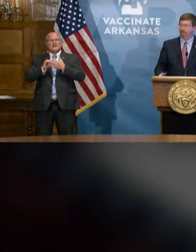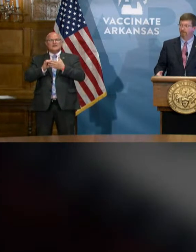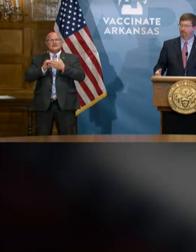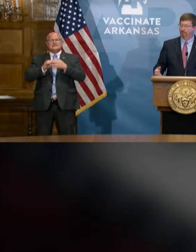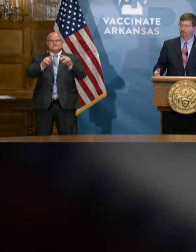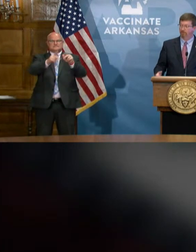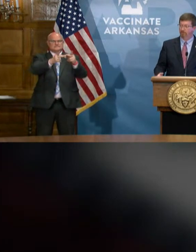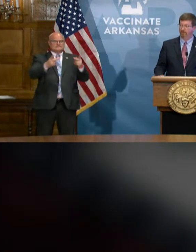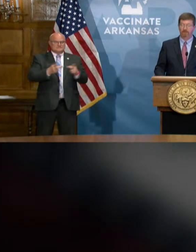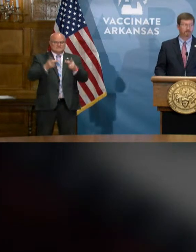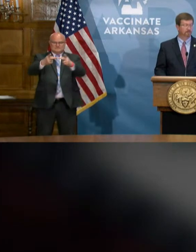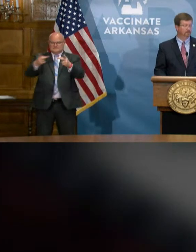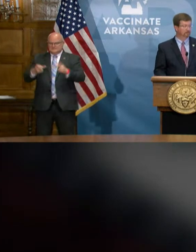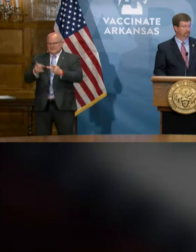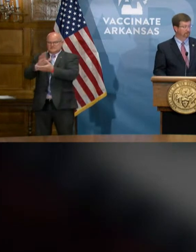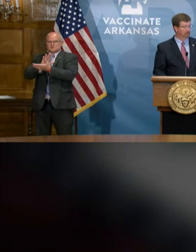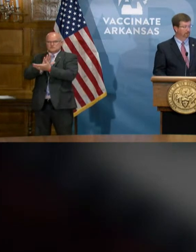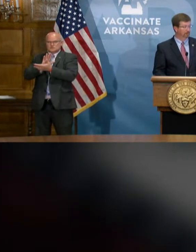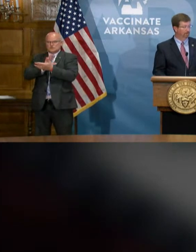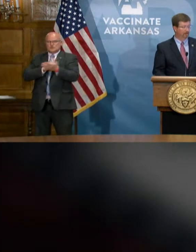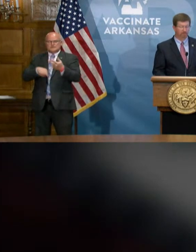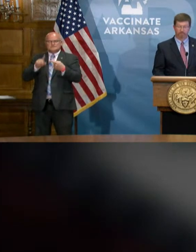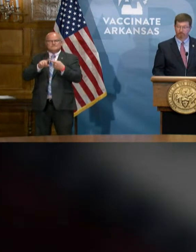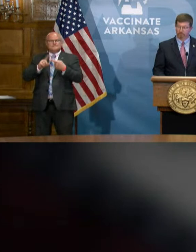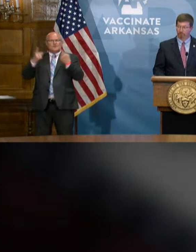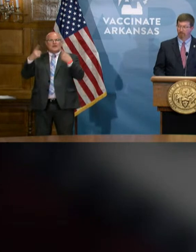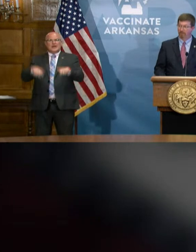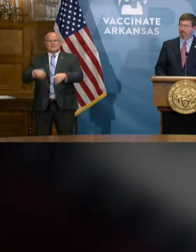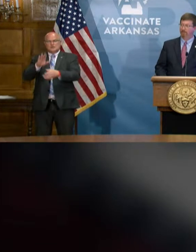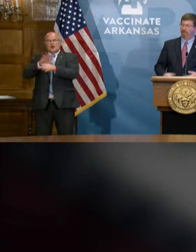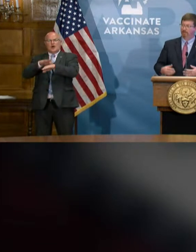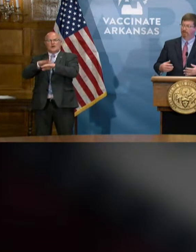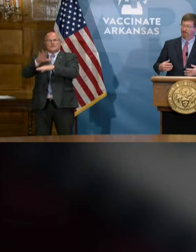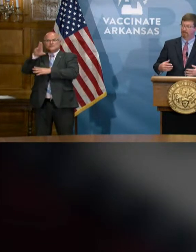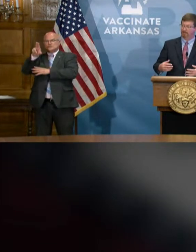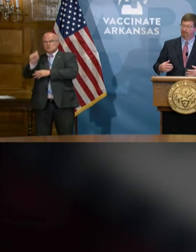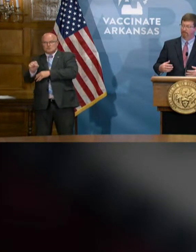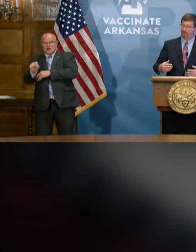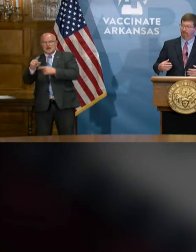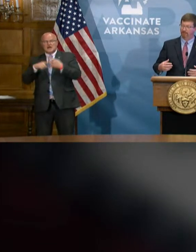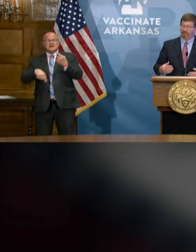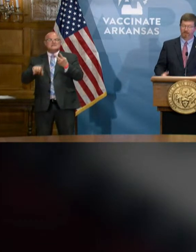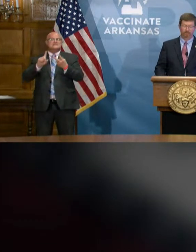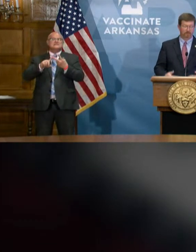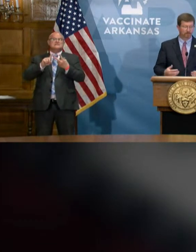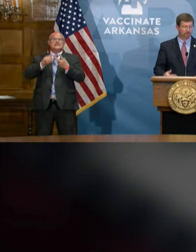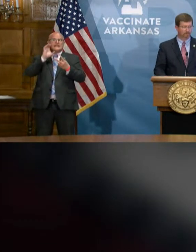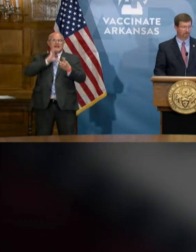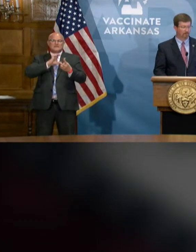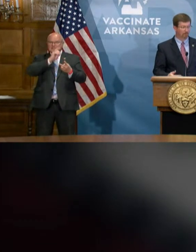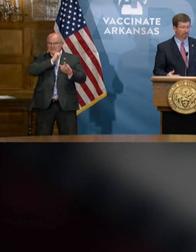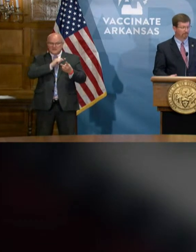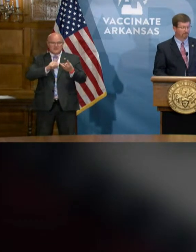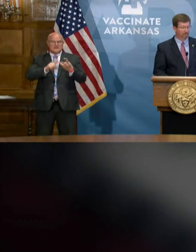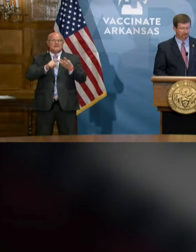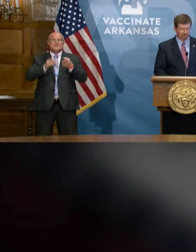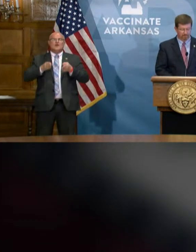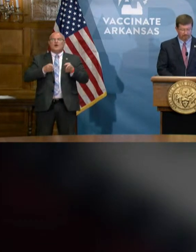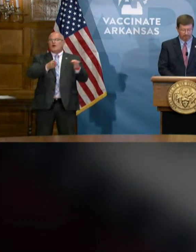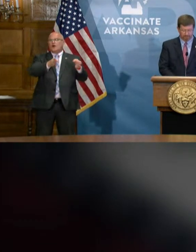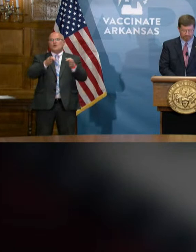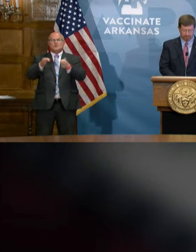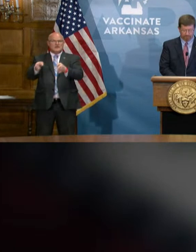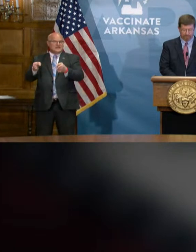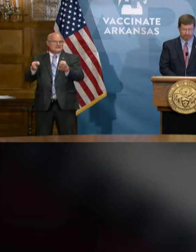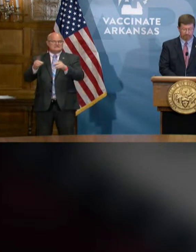of the areas of the school. They need to consider what happens on the school bus. They need to consider what happens in cafeterias, in the hallways, in